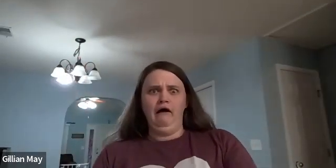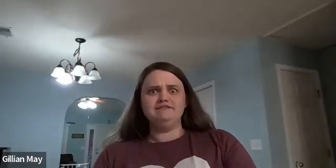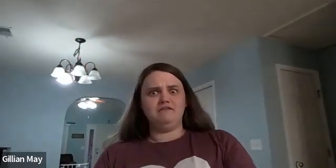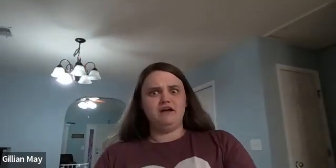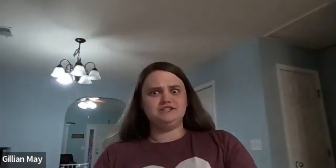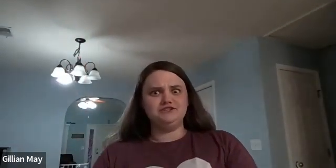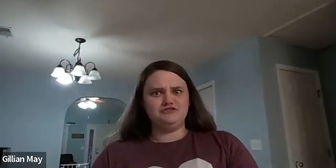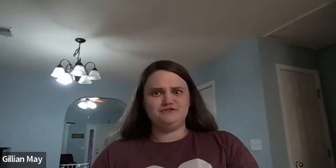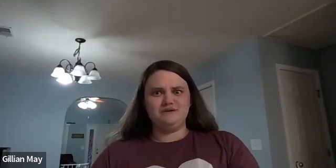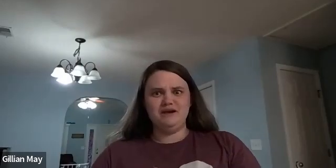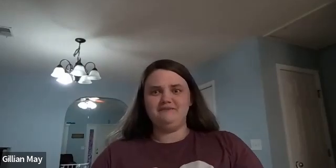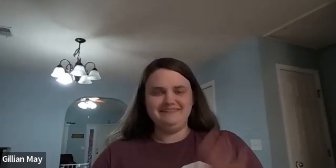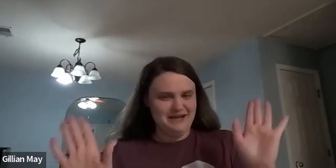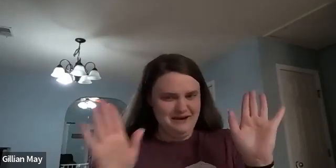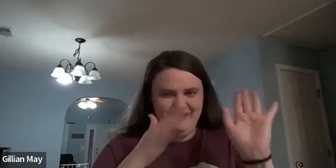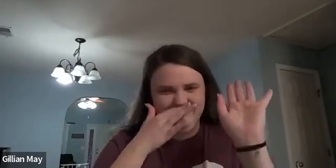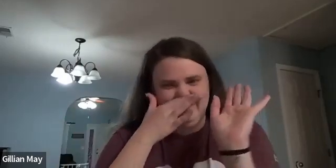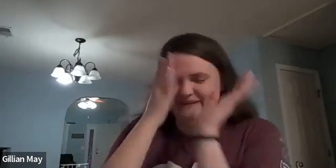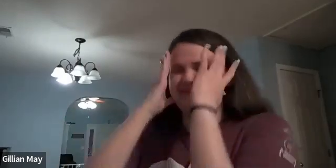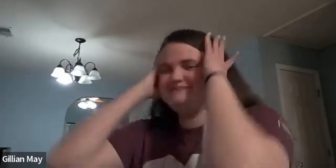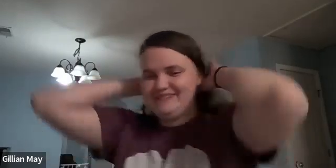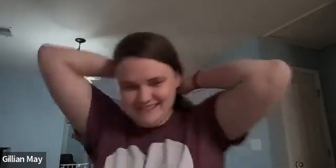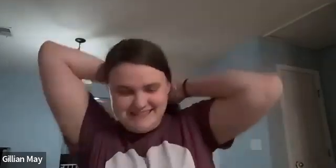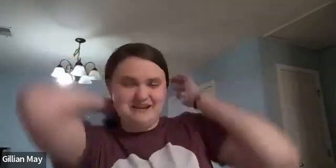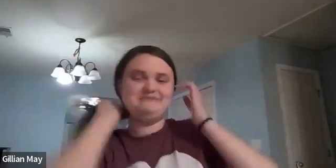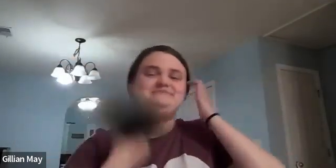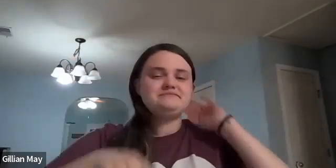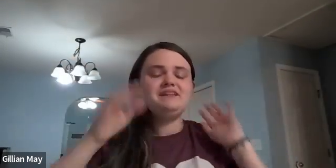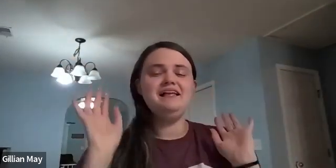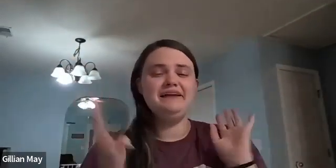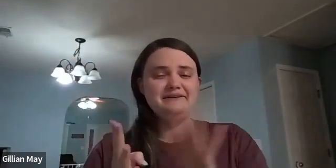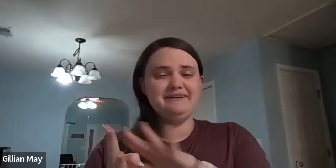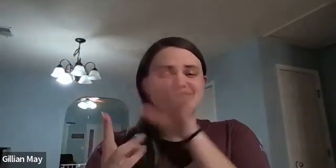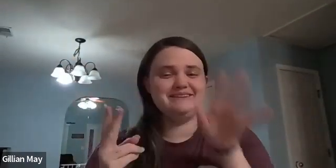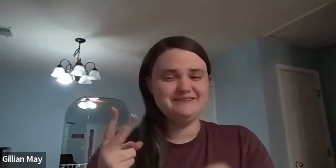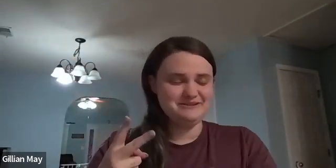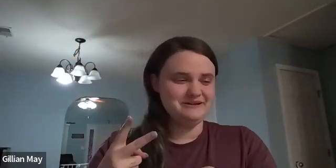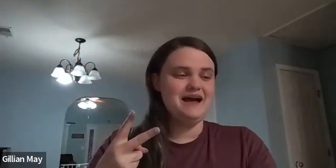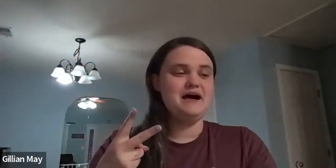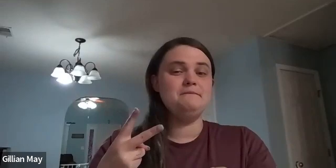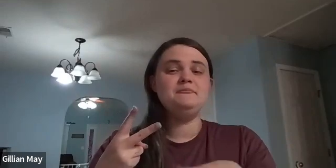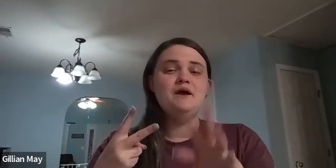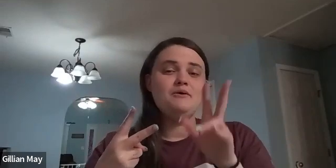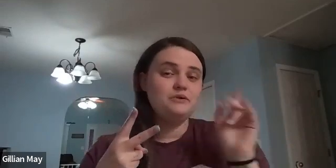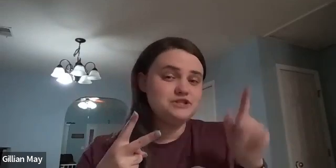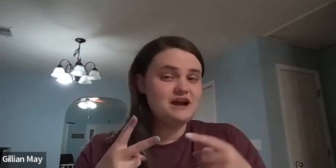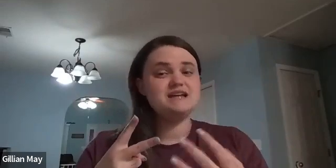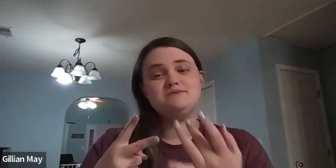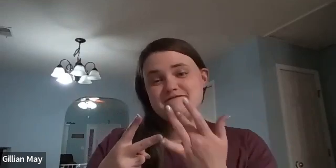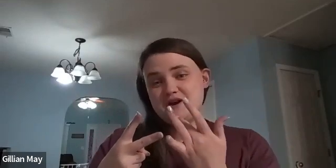it's a lot of children for someone. And I'm like, no. So anyways, my little story. Would you guys